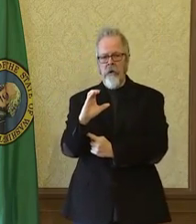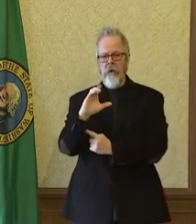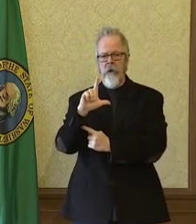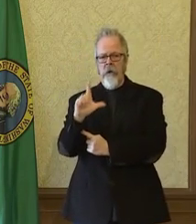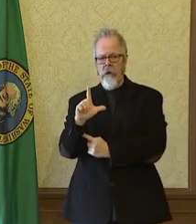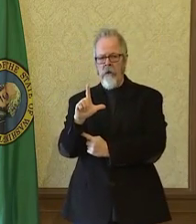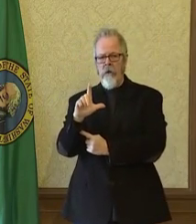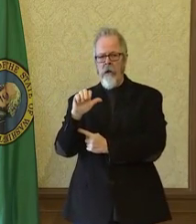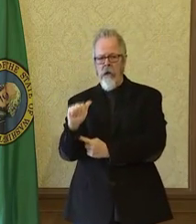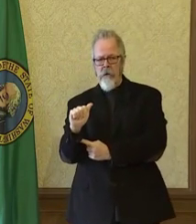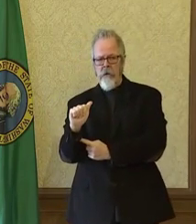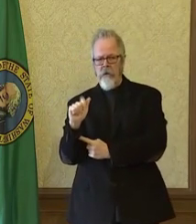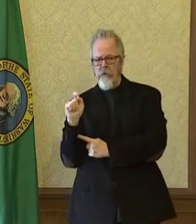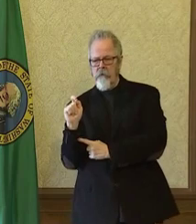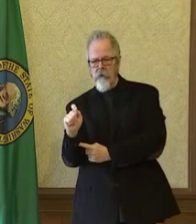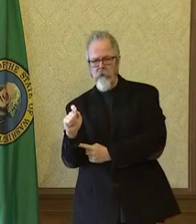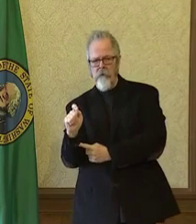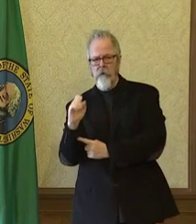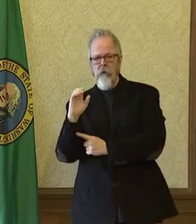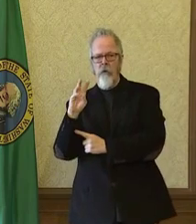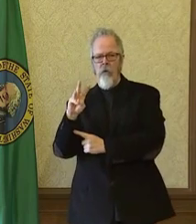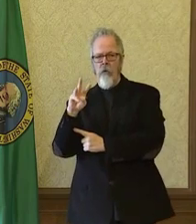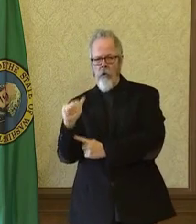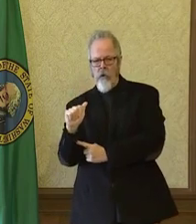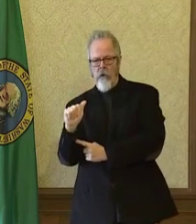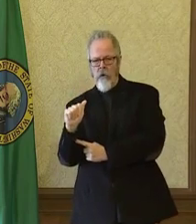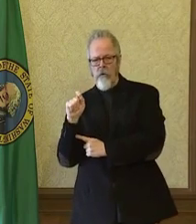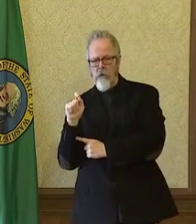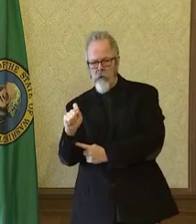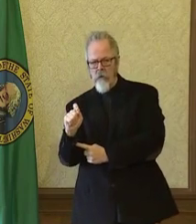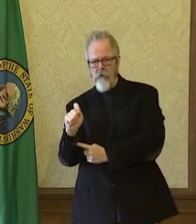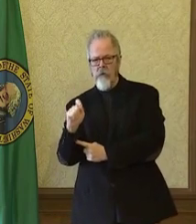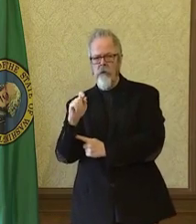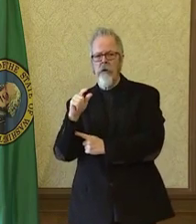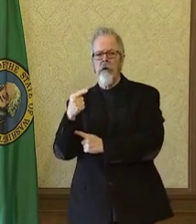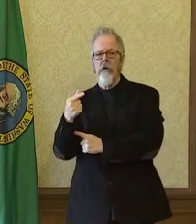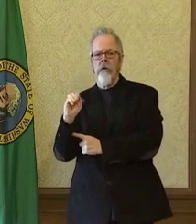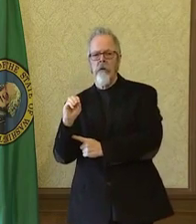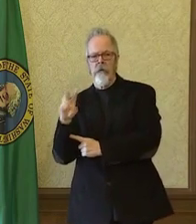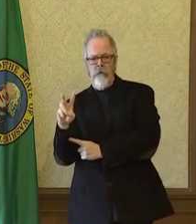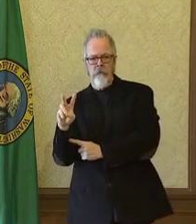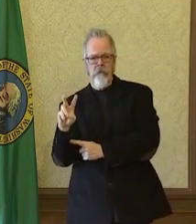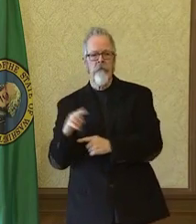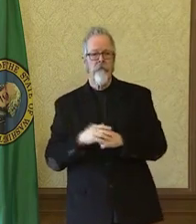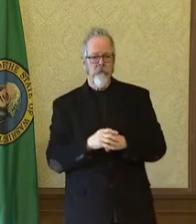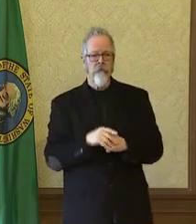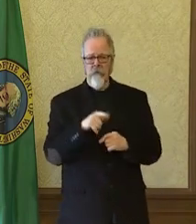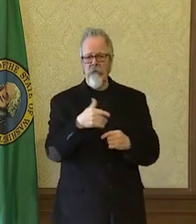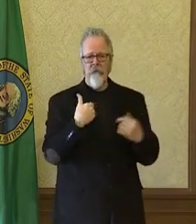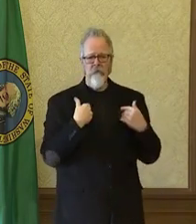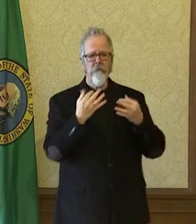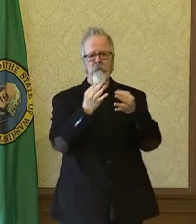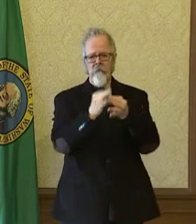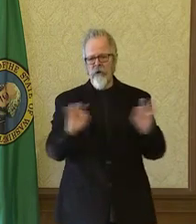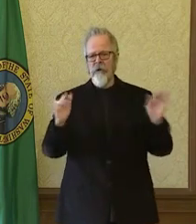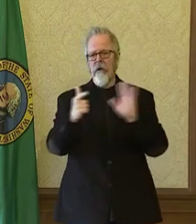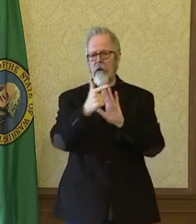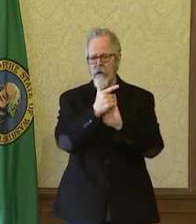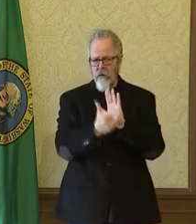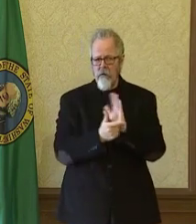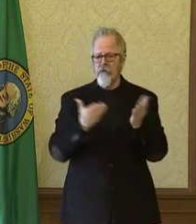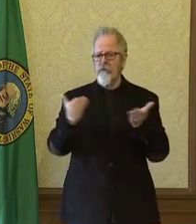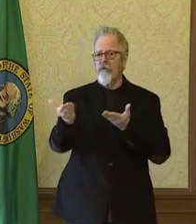washingtonlawhelp.org. Additionally, my office and leading nonprofits in the state today launched